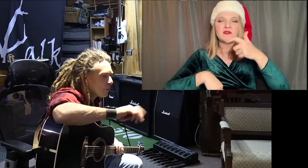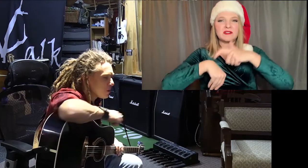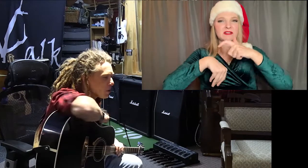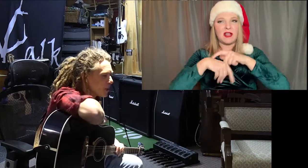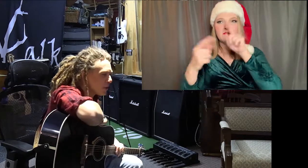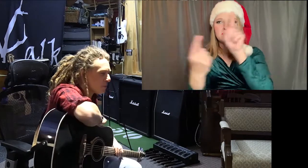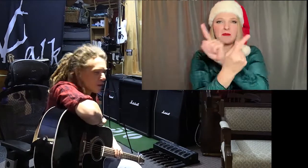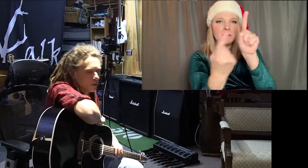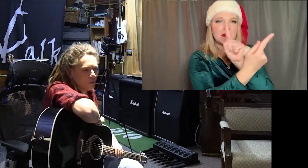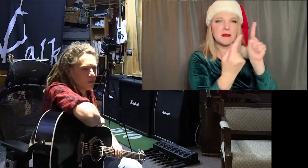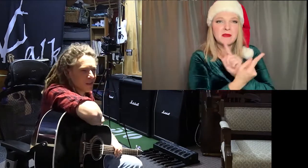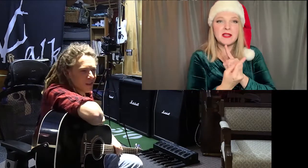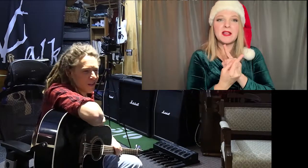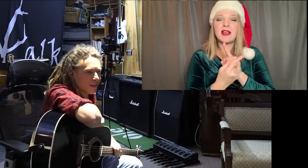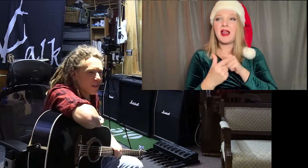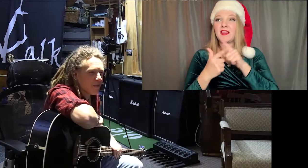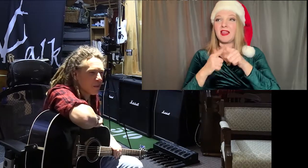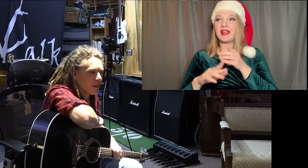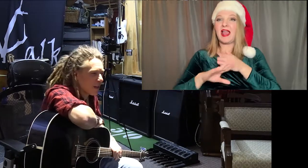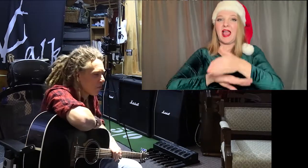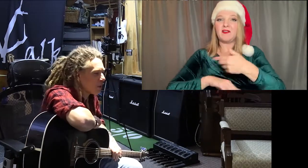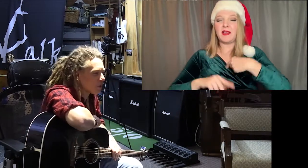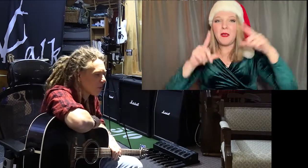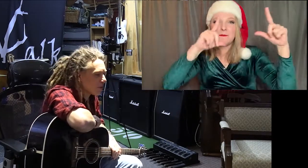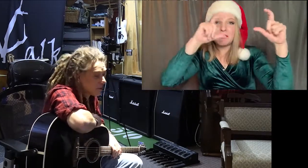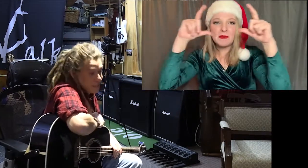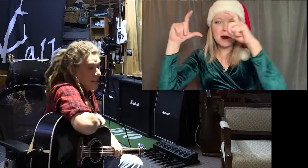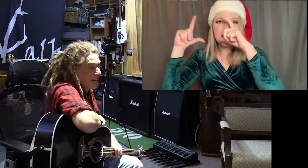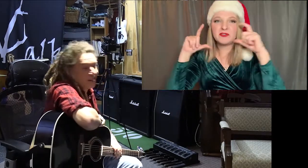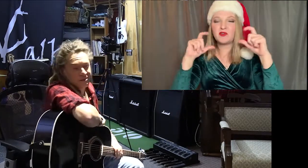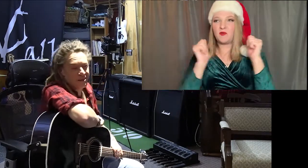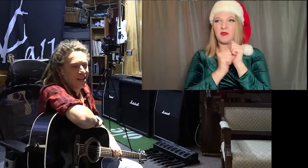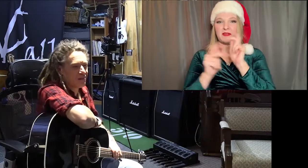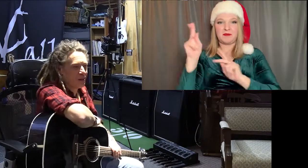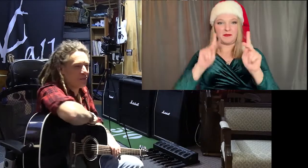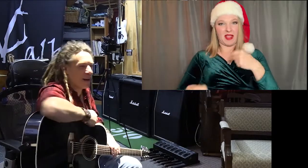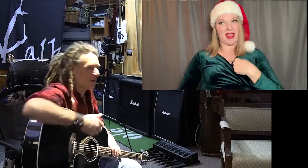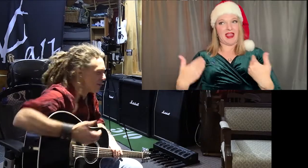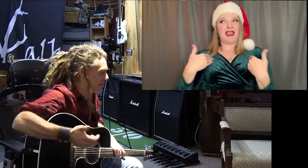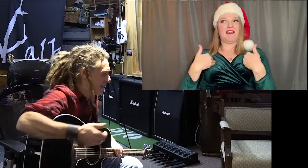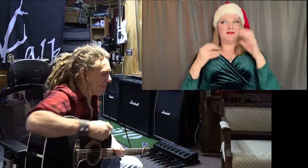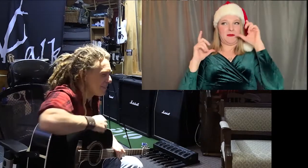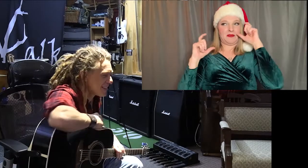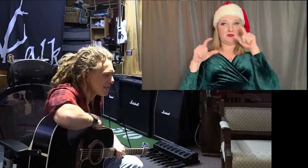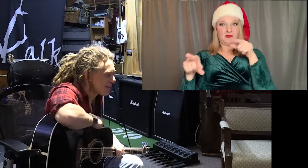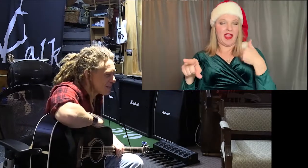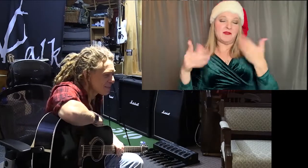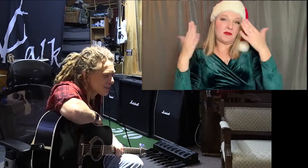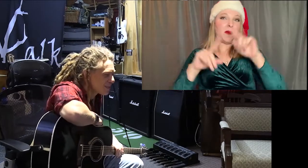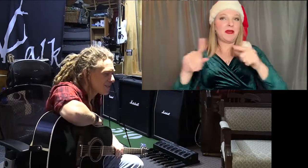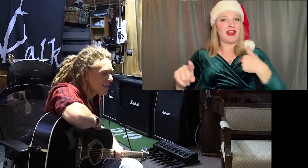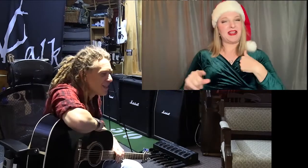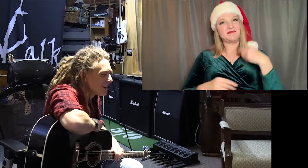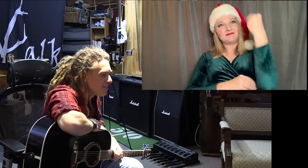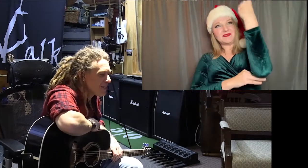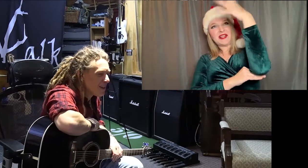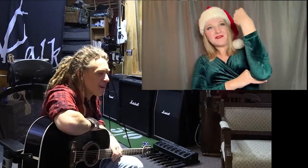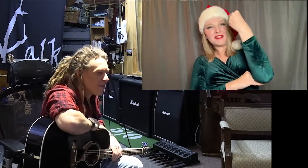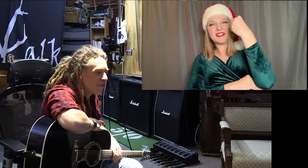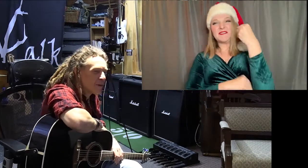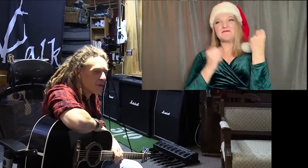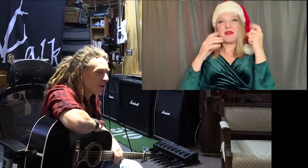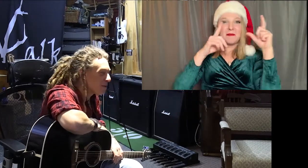And afterwards, taking the pictures with everybody. I got a bunch of pictures. At least I did. I don't know what you guys were doing, but I was doing selfies and a bunch of pictures